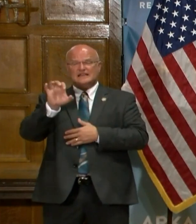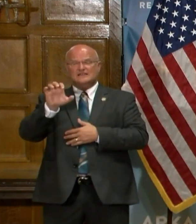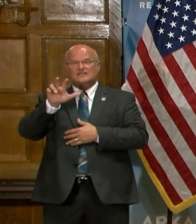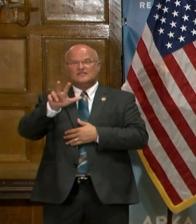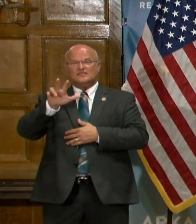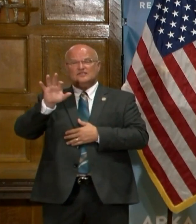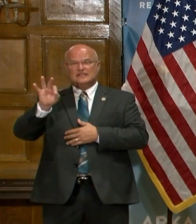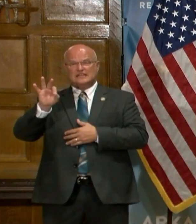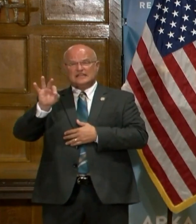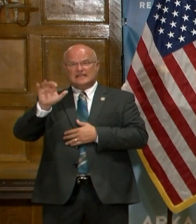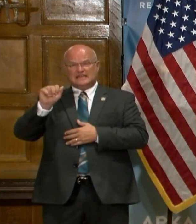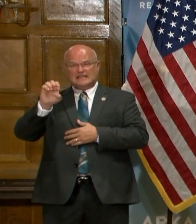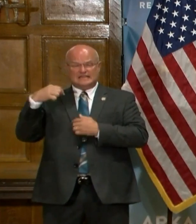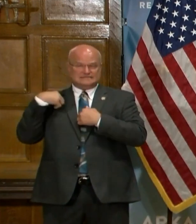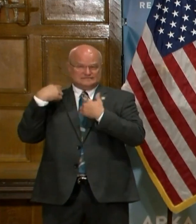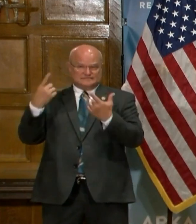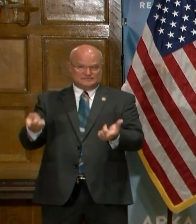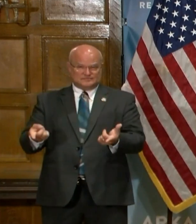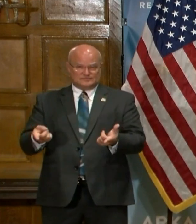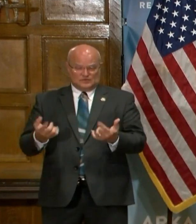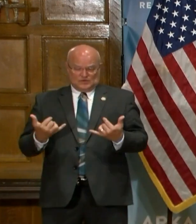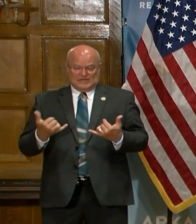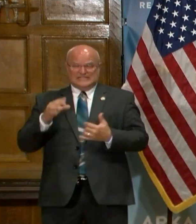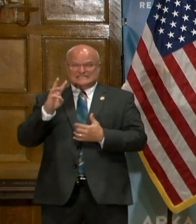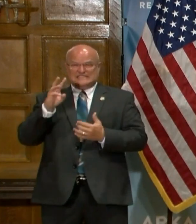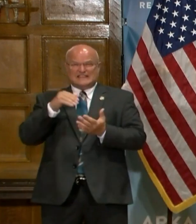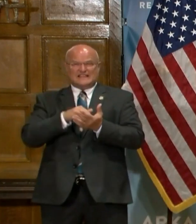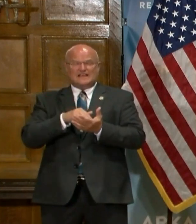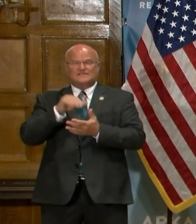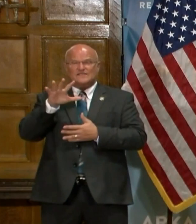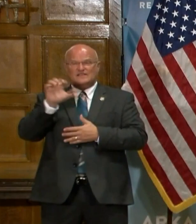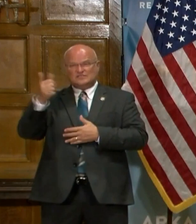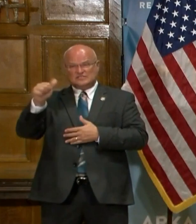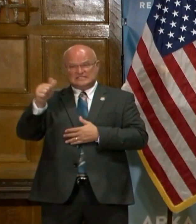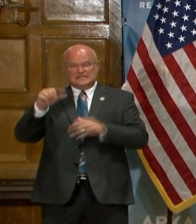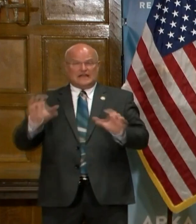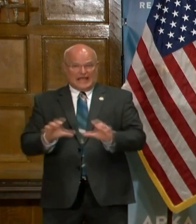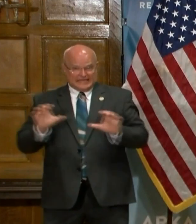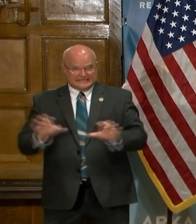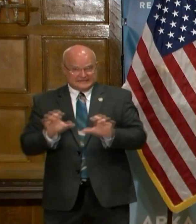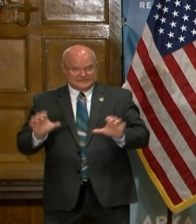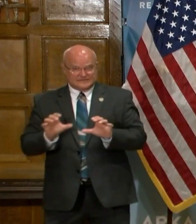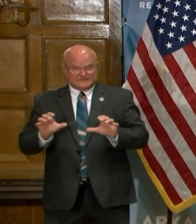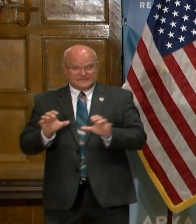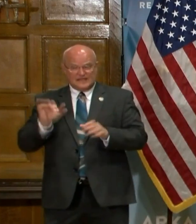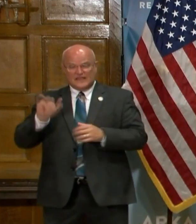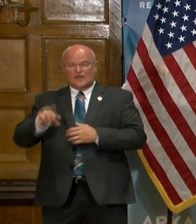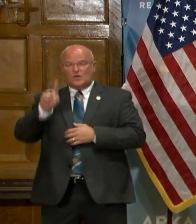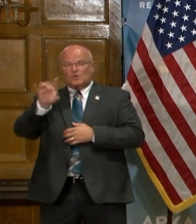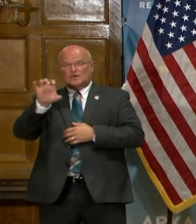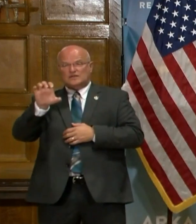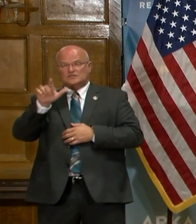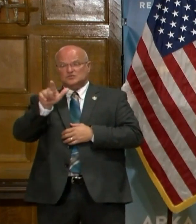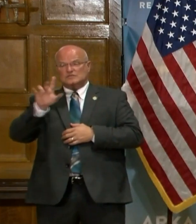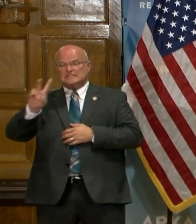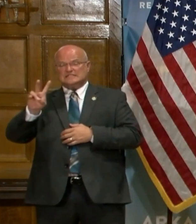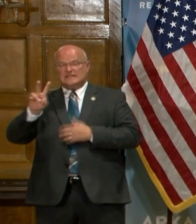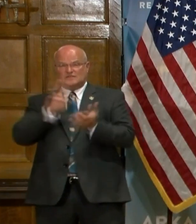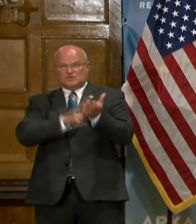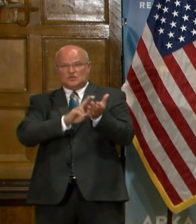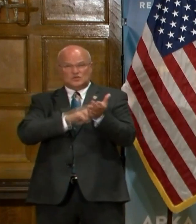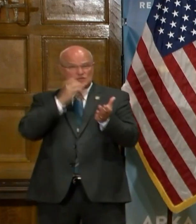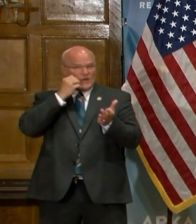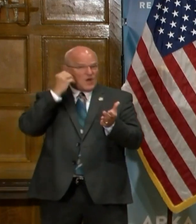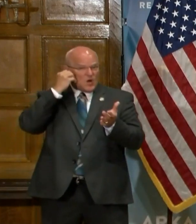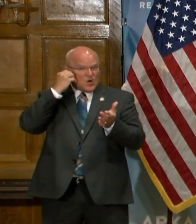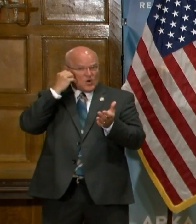28,939 cases. Of those, 6,510 are active cases, and of those, 127 are in a nursing